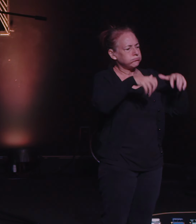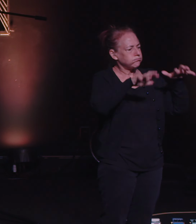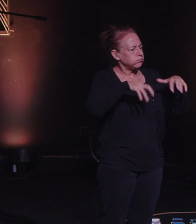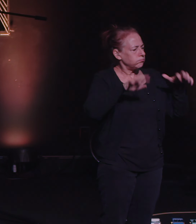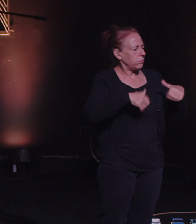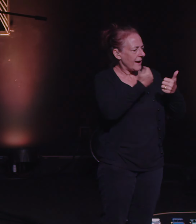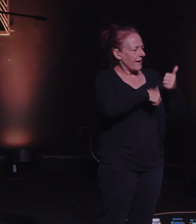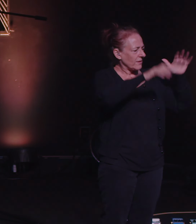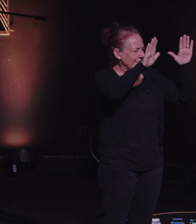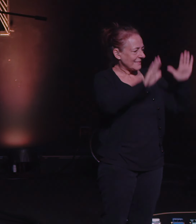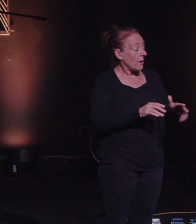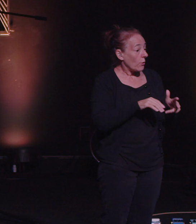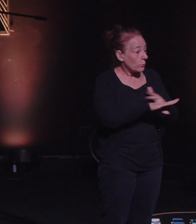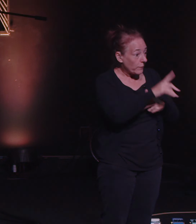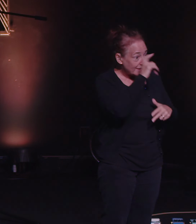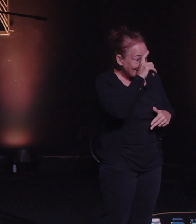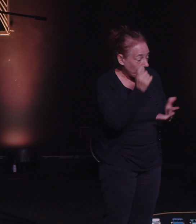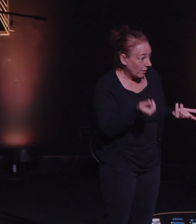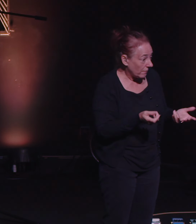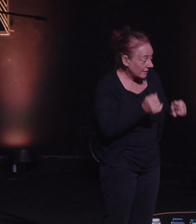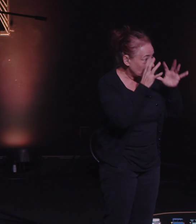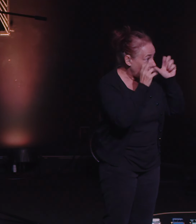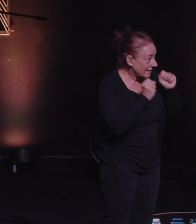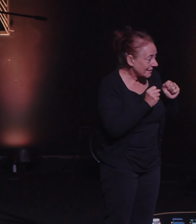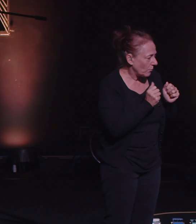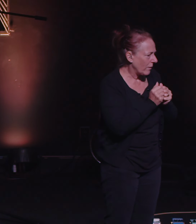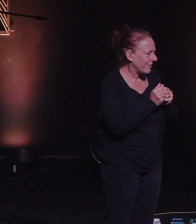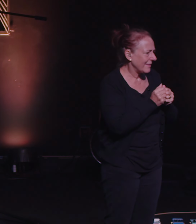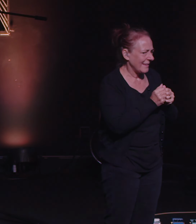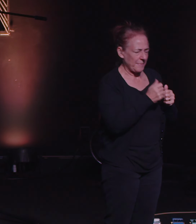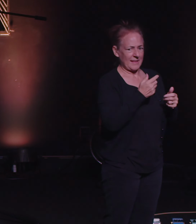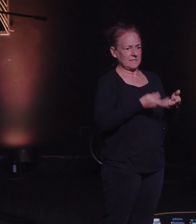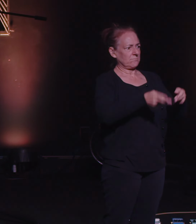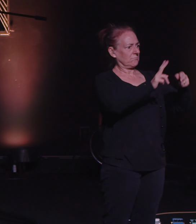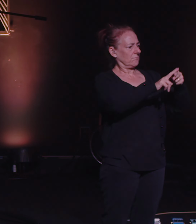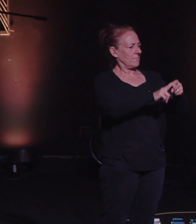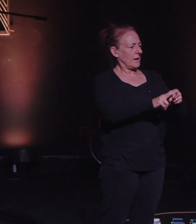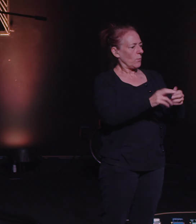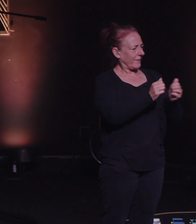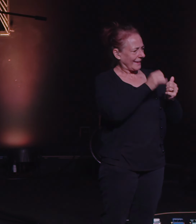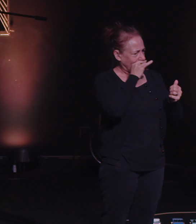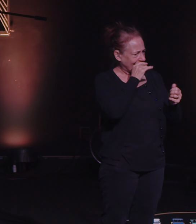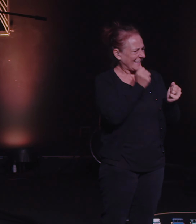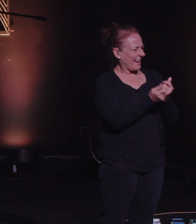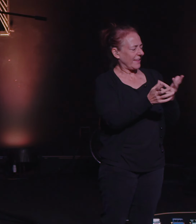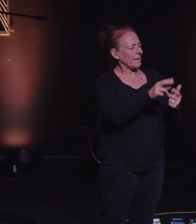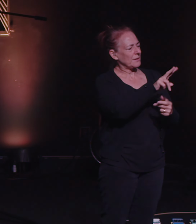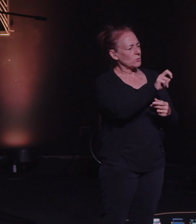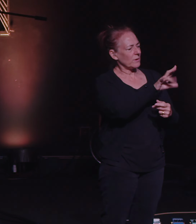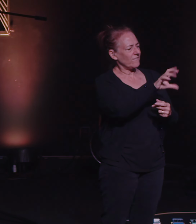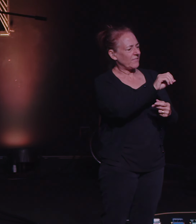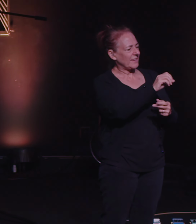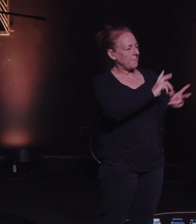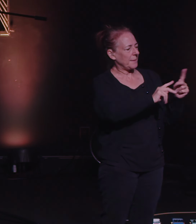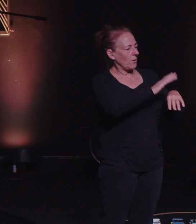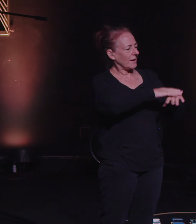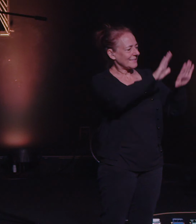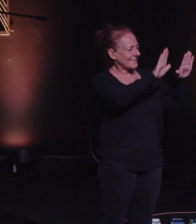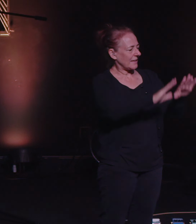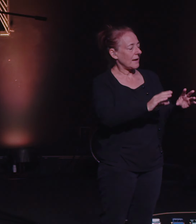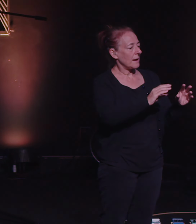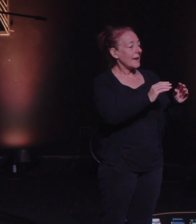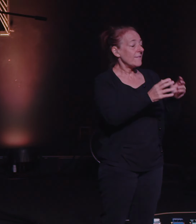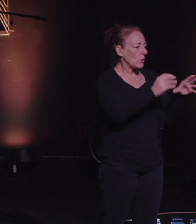auditorium all through summer, which is incredible. It's well up for us. With kids and everything, we average about 250 people on Sunday mornings,